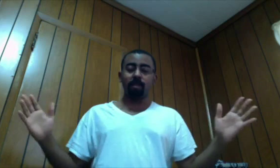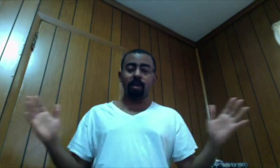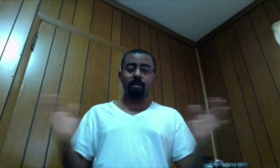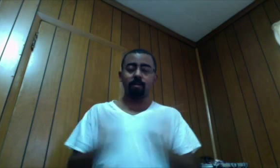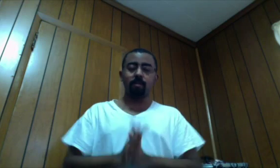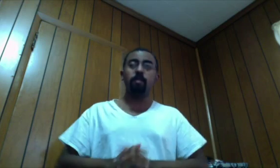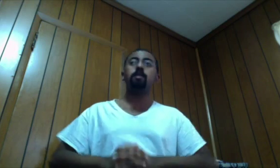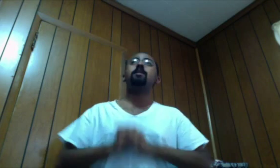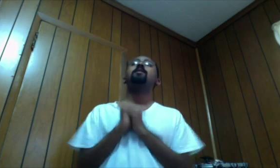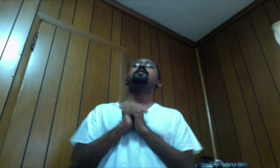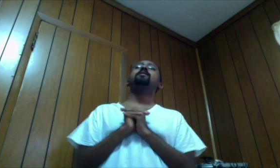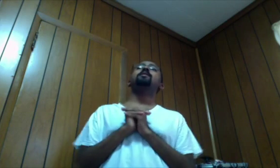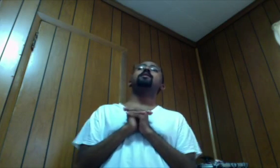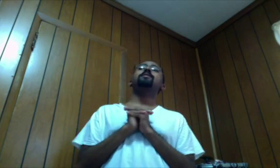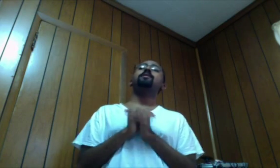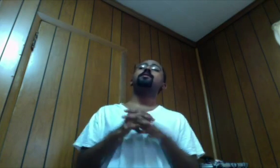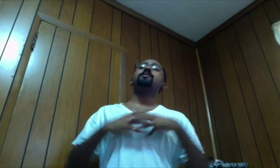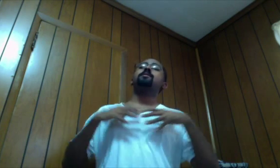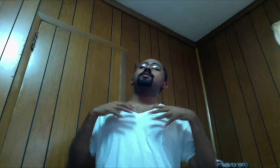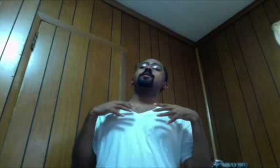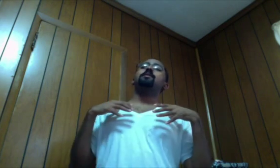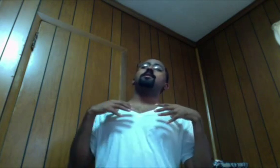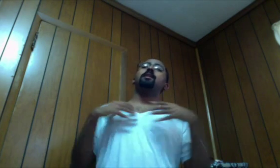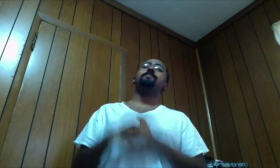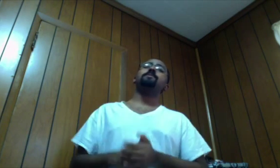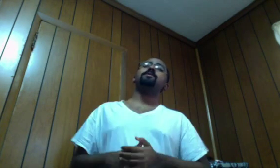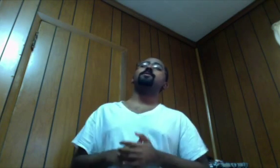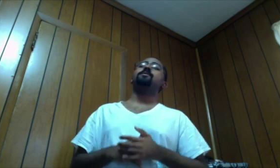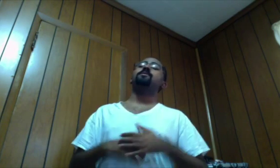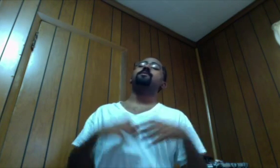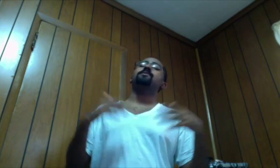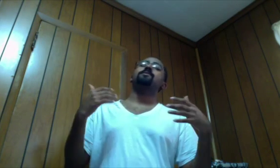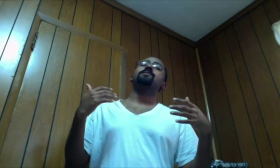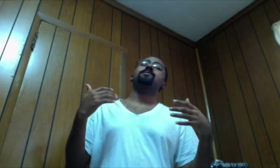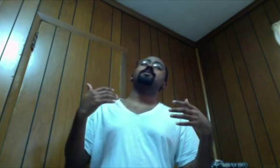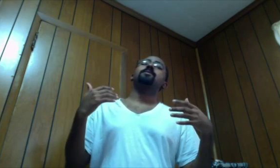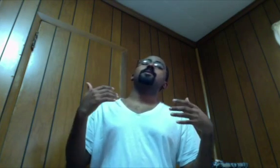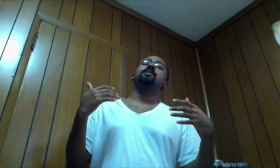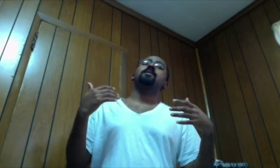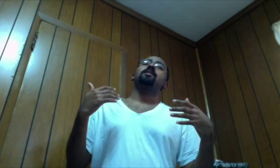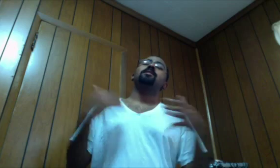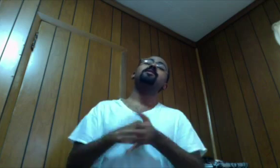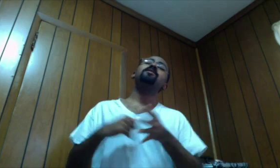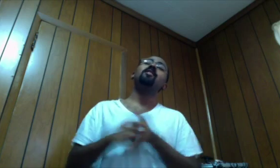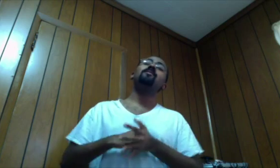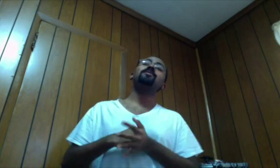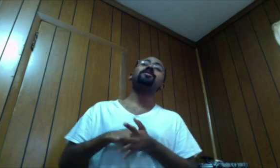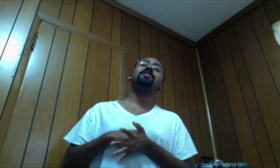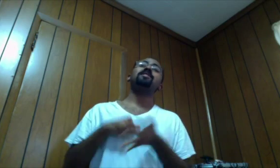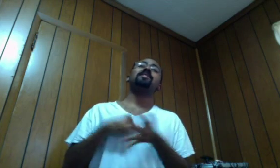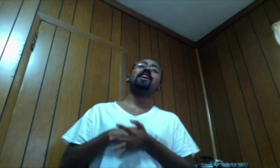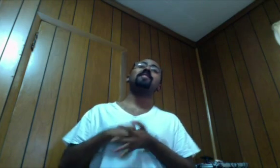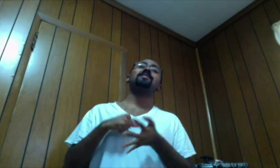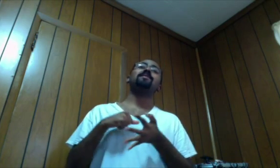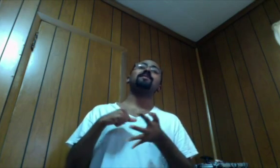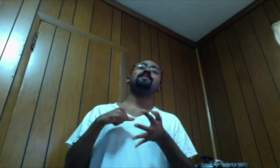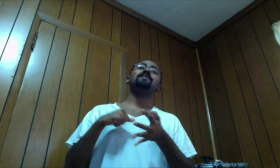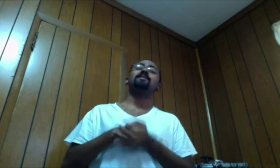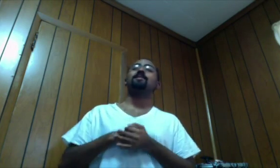that, this episode, this is almost as good as last season's